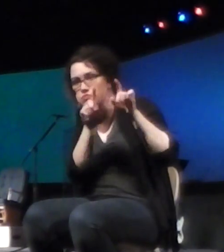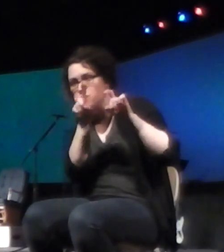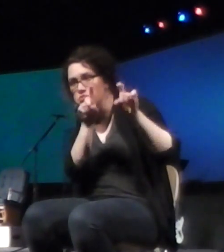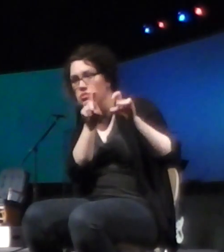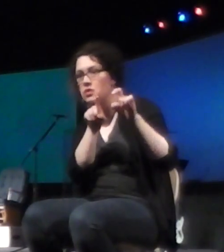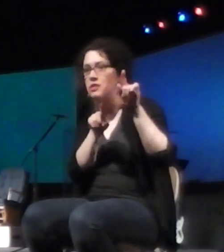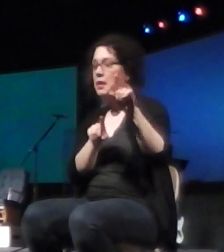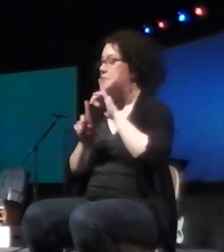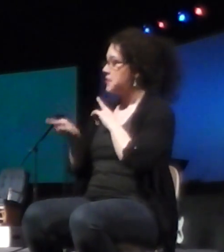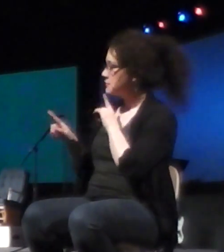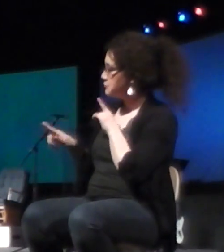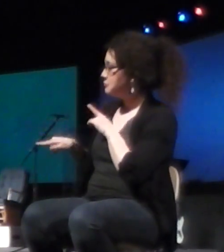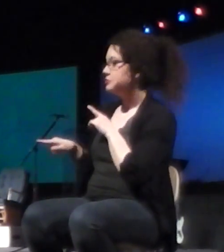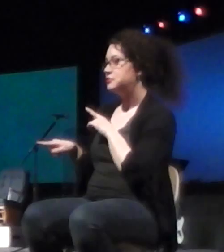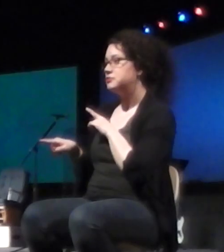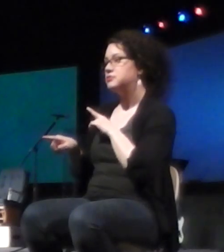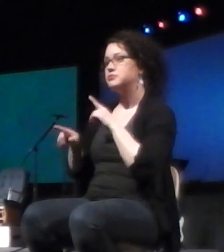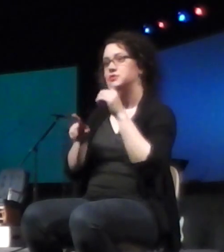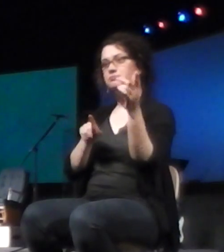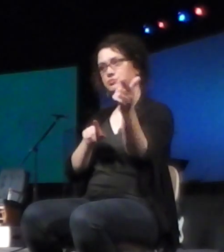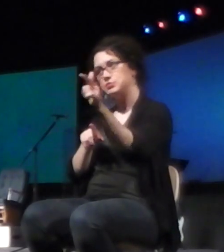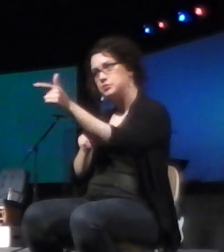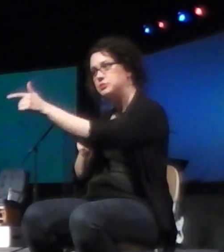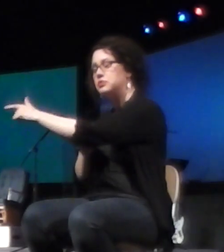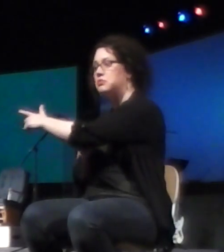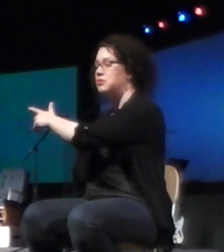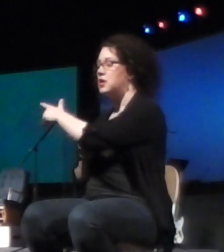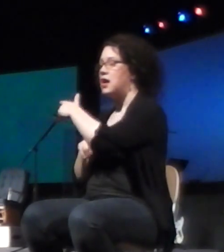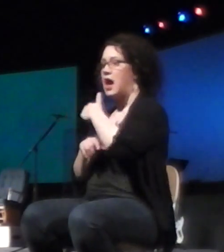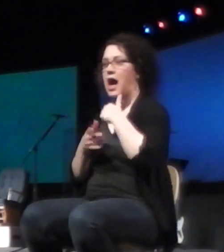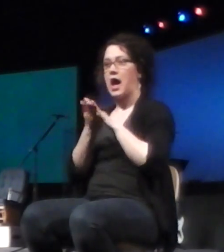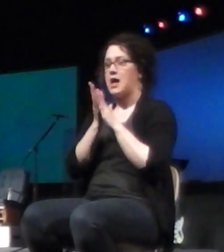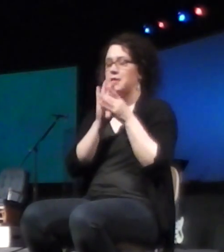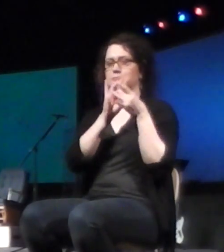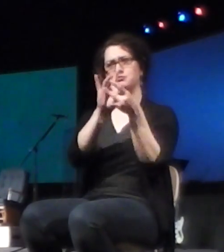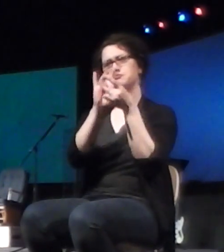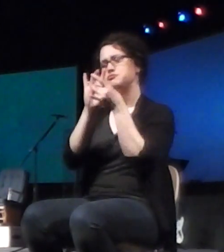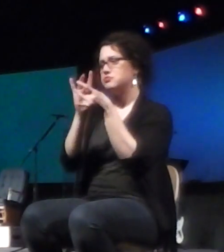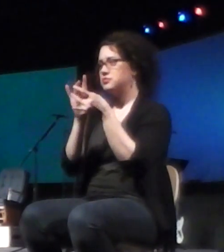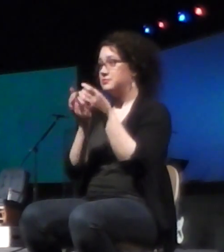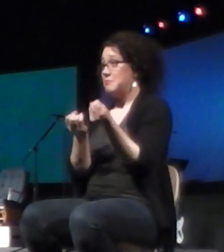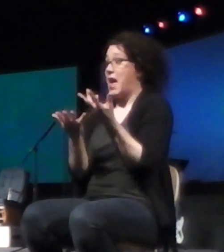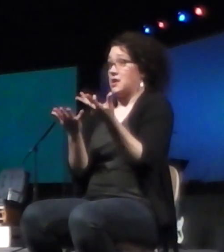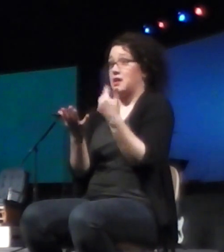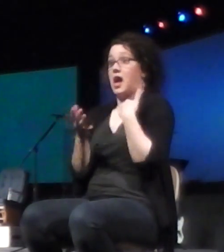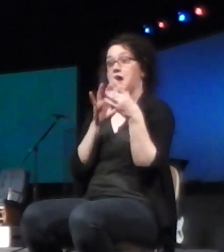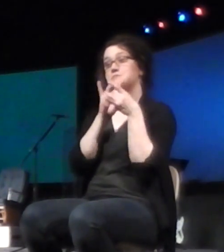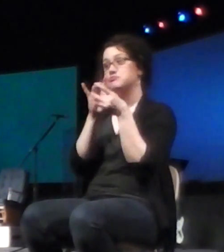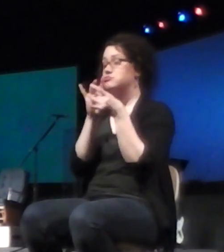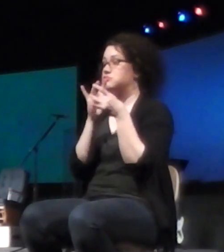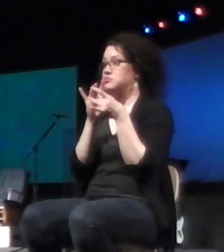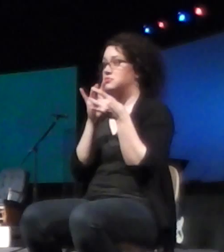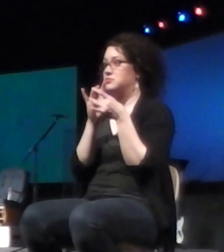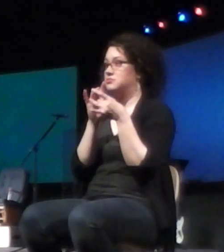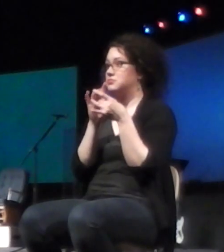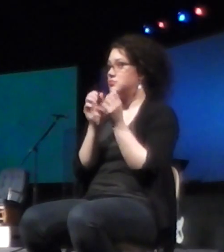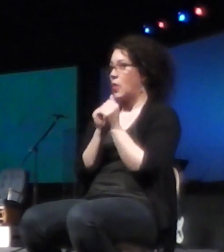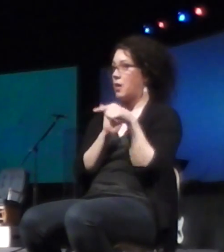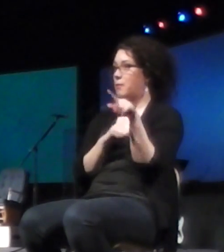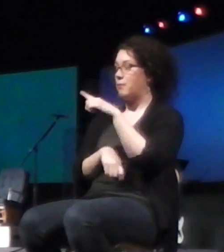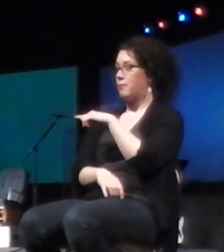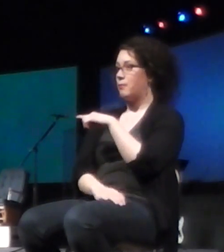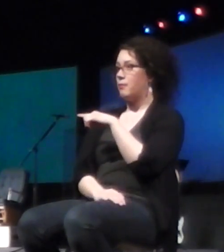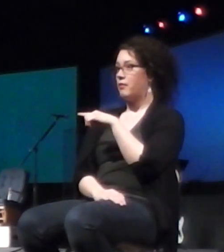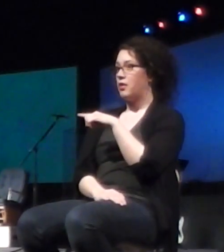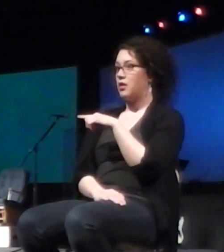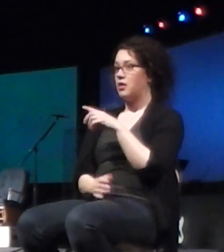question. And I actually did develop a mentoring relationship with several of them. Because here's the thing that we think a lot of